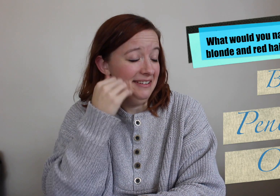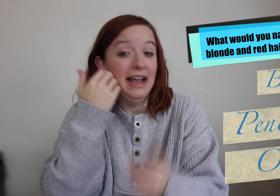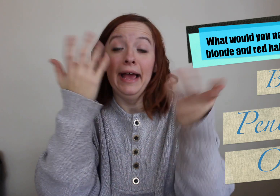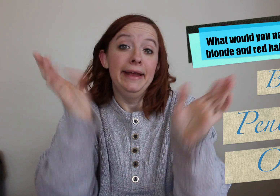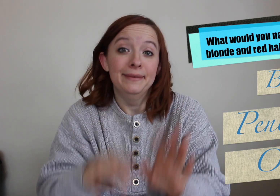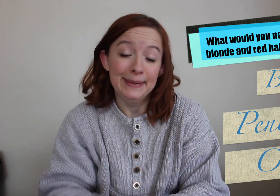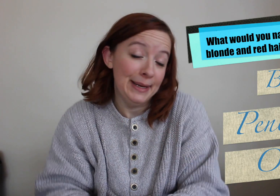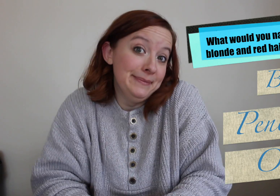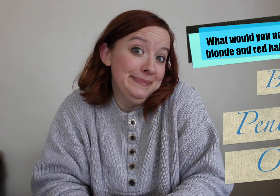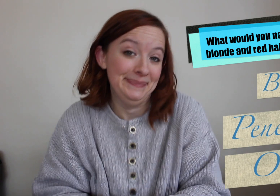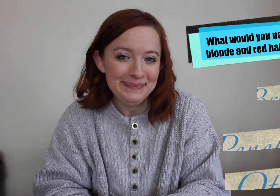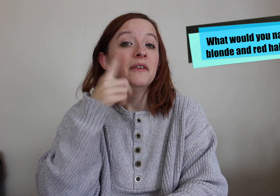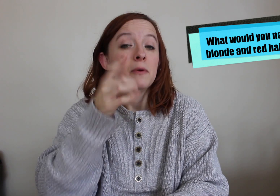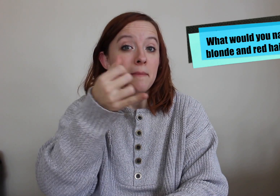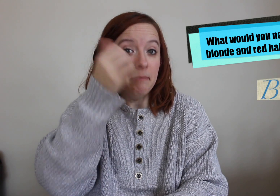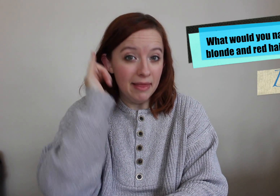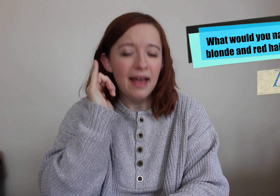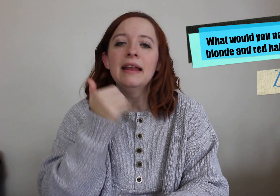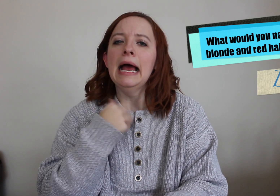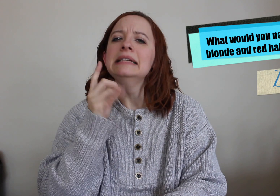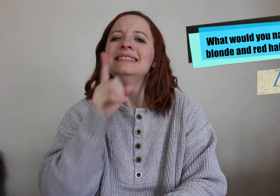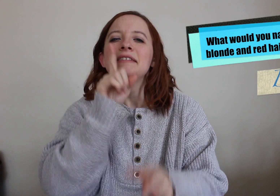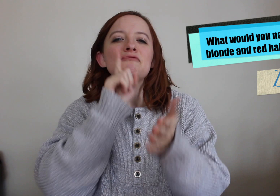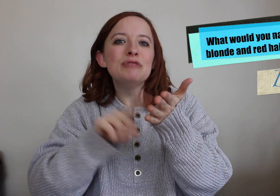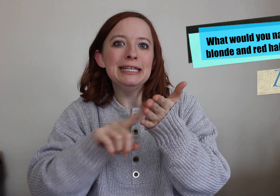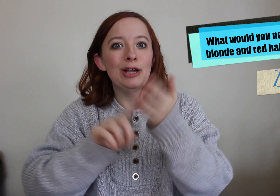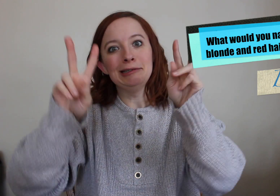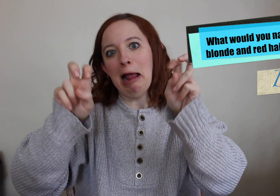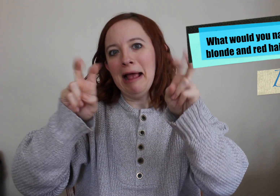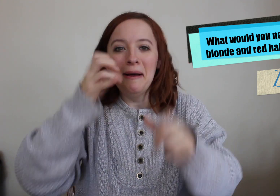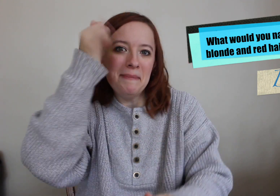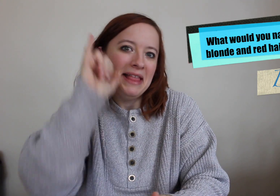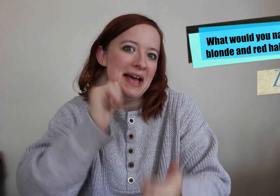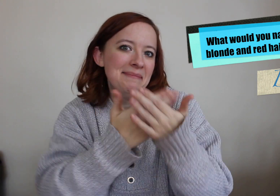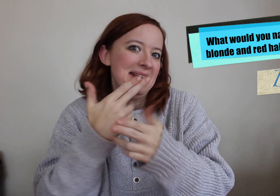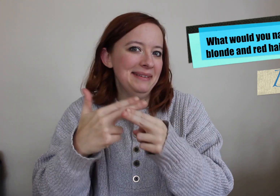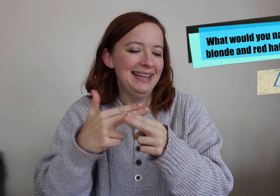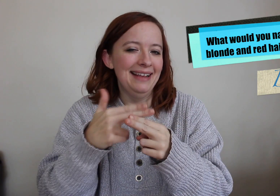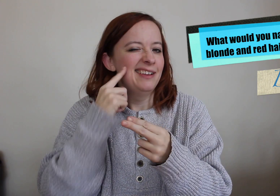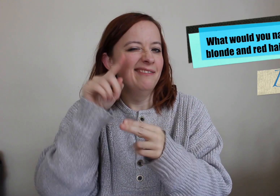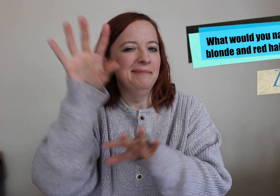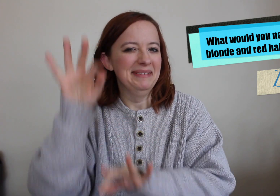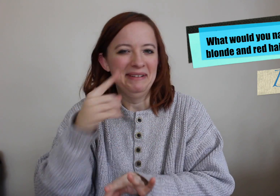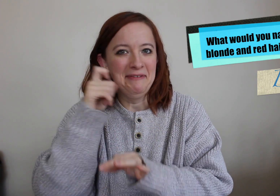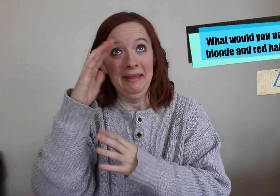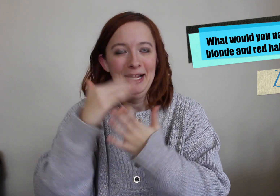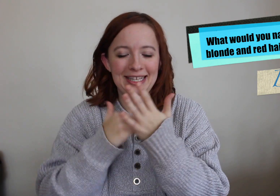brown hair. I don't know. For blonde, I did actually like research kind of like, blonde baby names and picked from